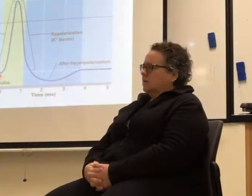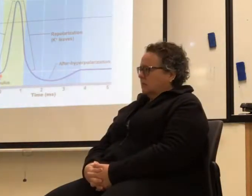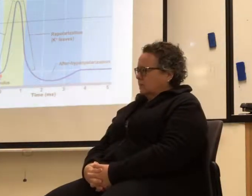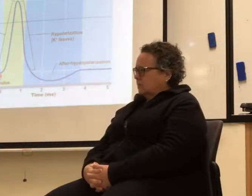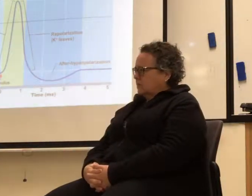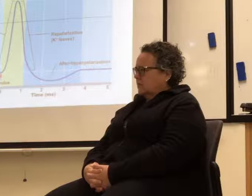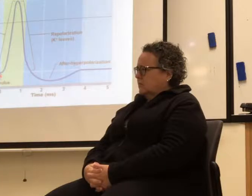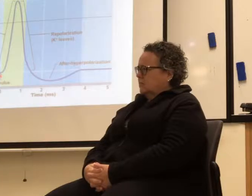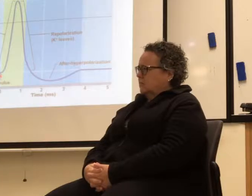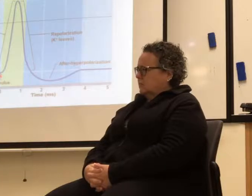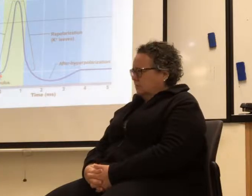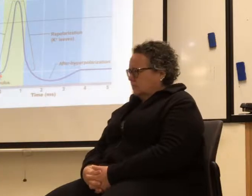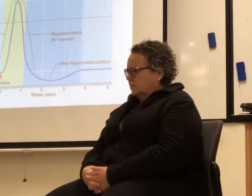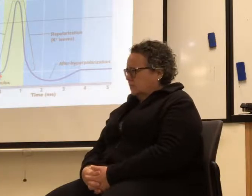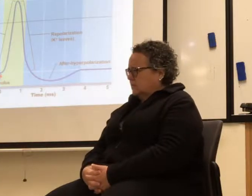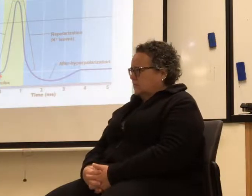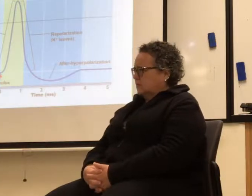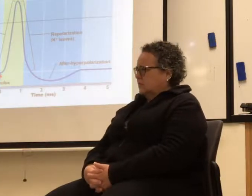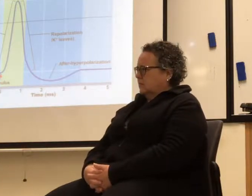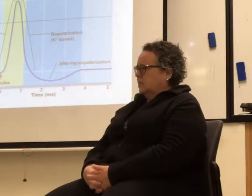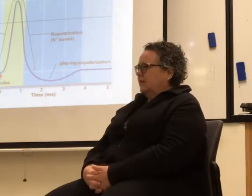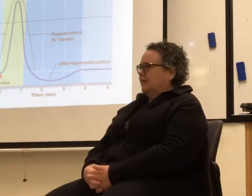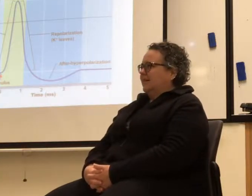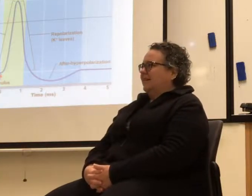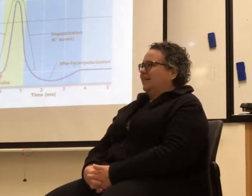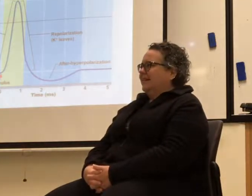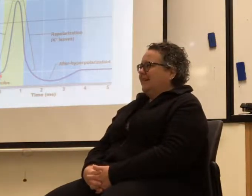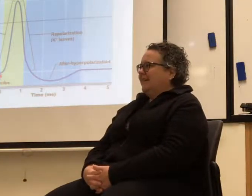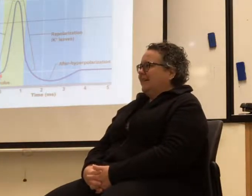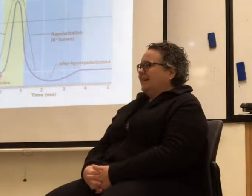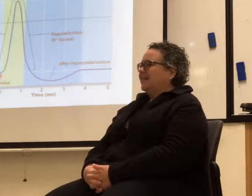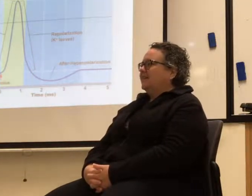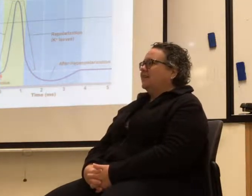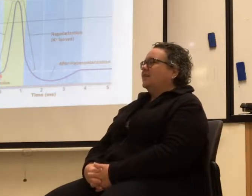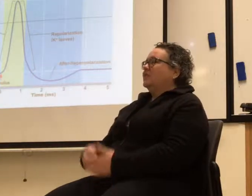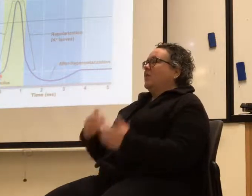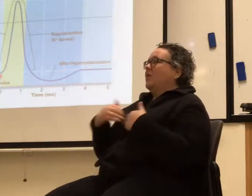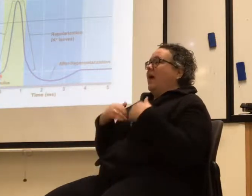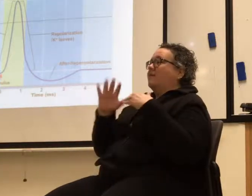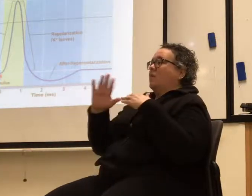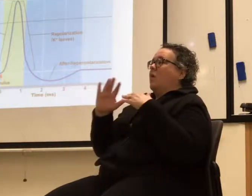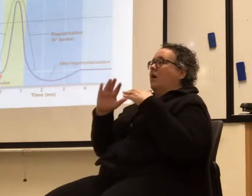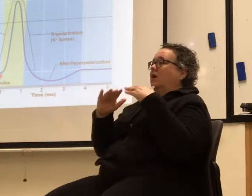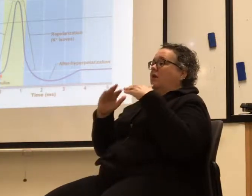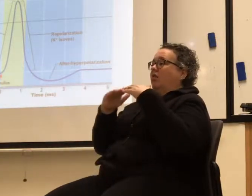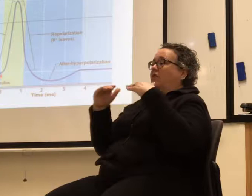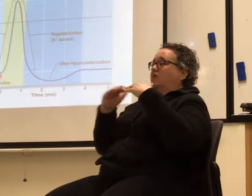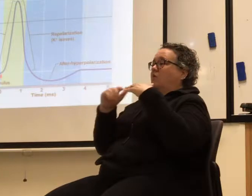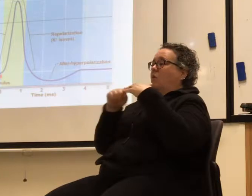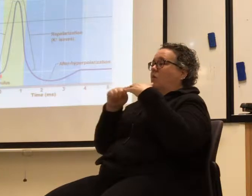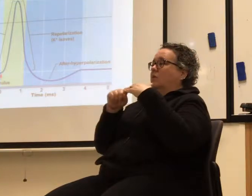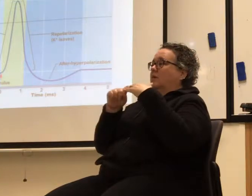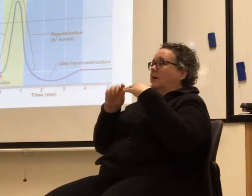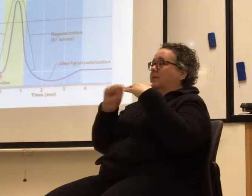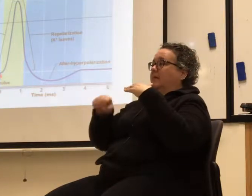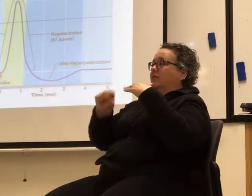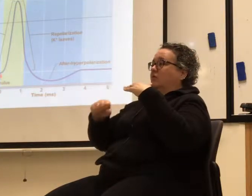So it's like got a threshold potential. And let's say we reach